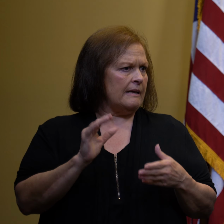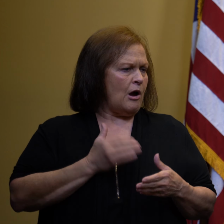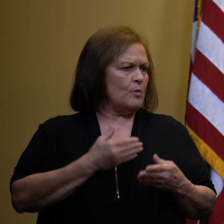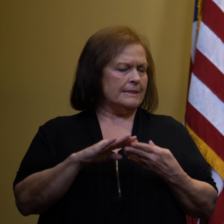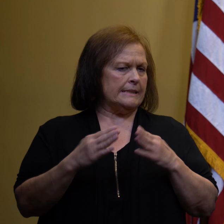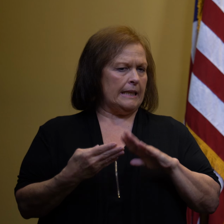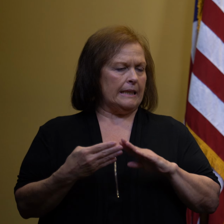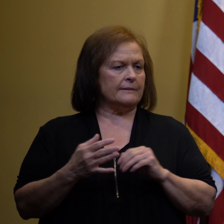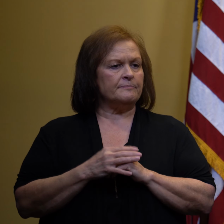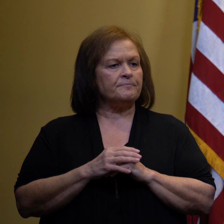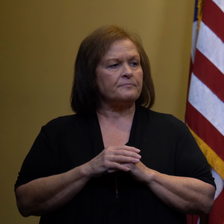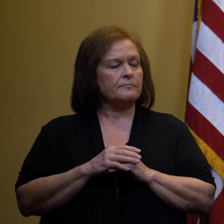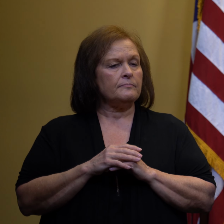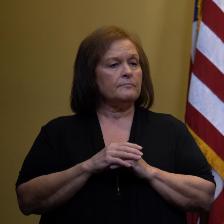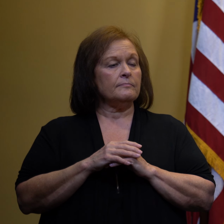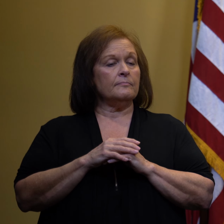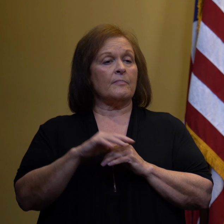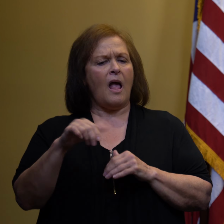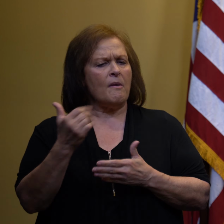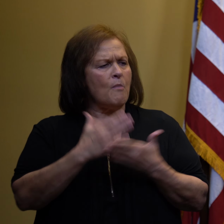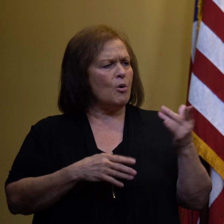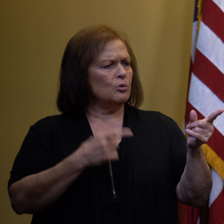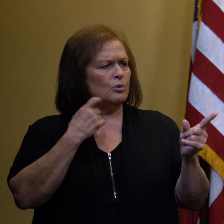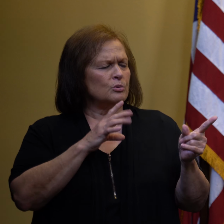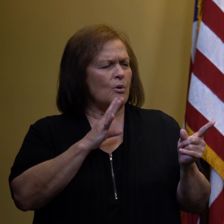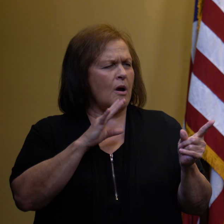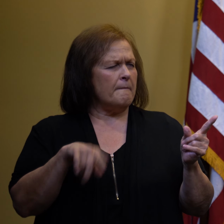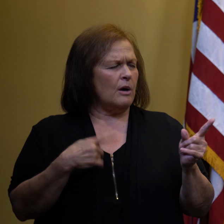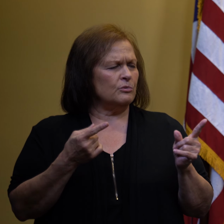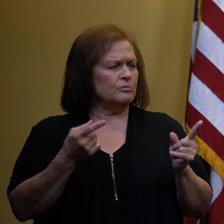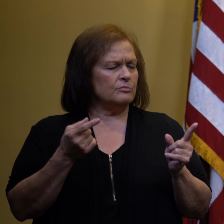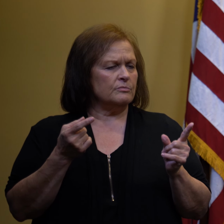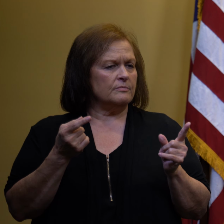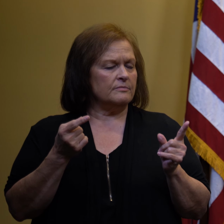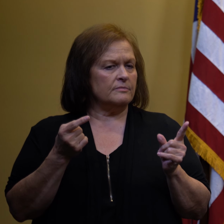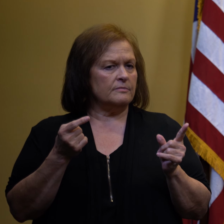well. The other piece you mentioned was about